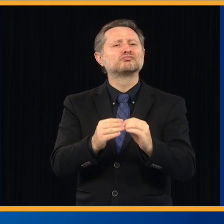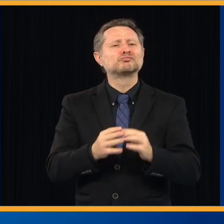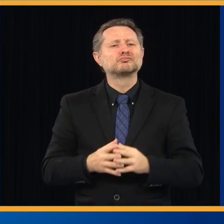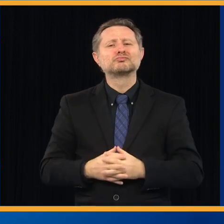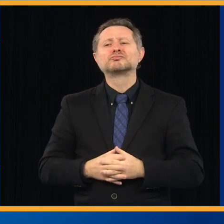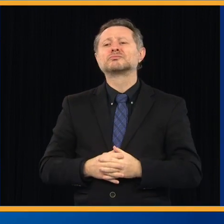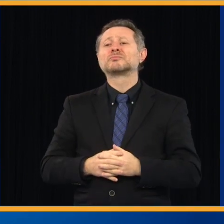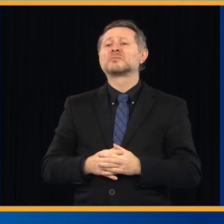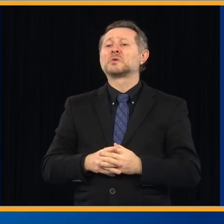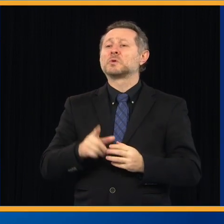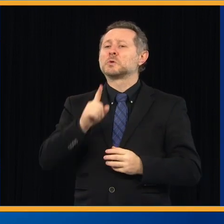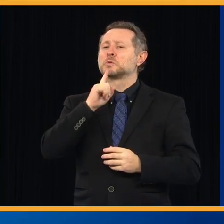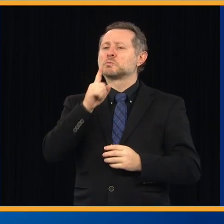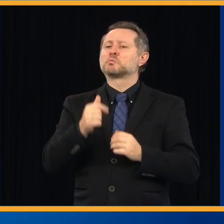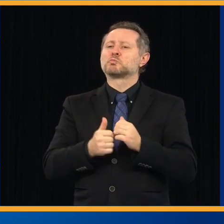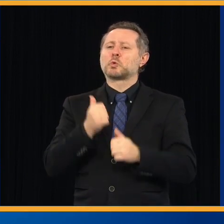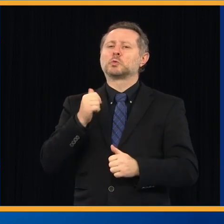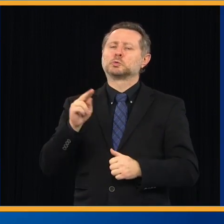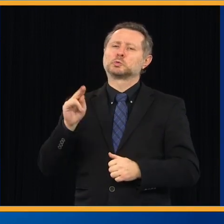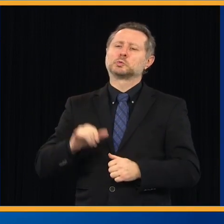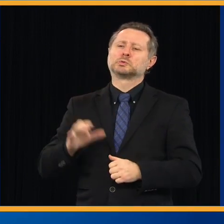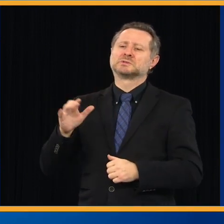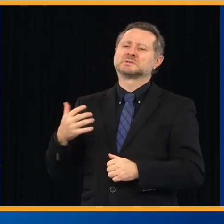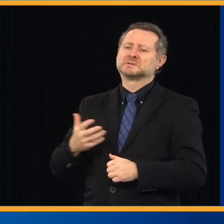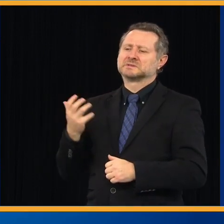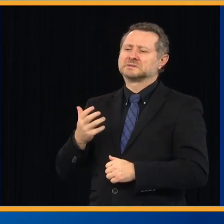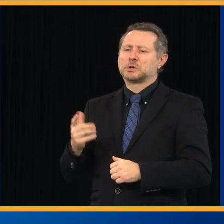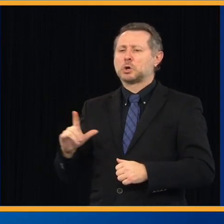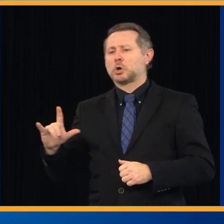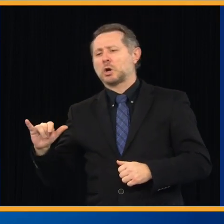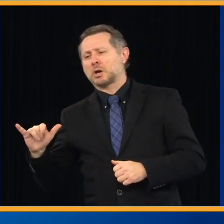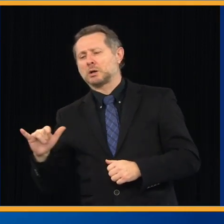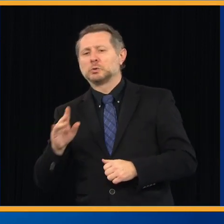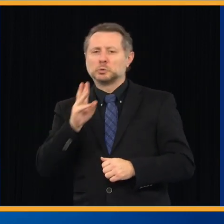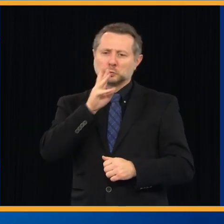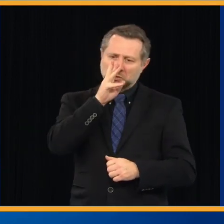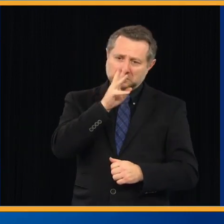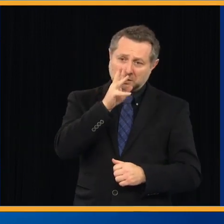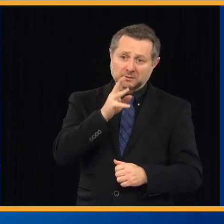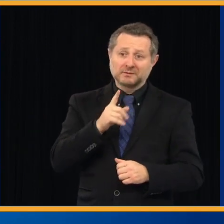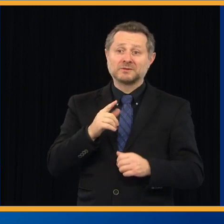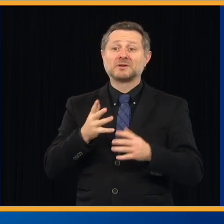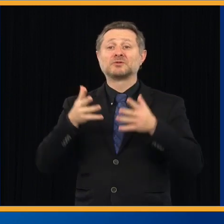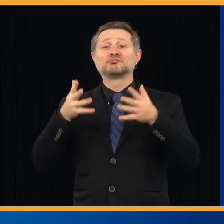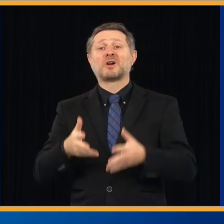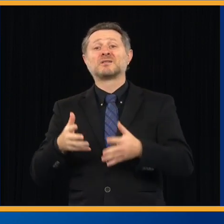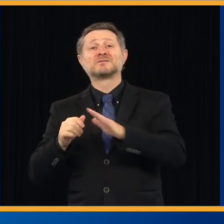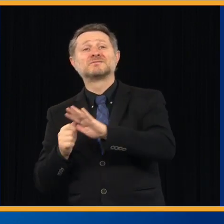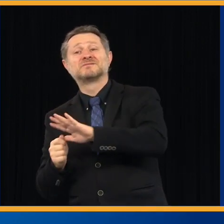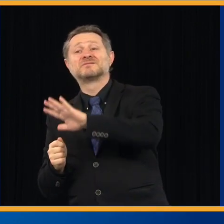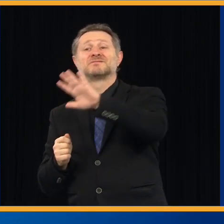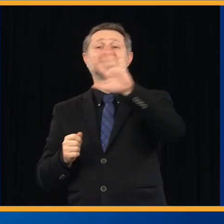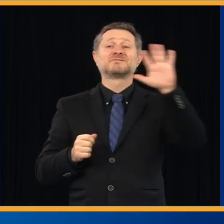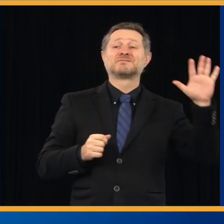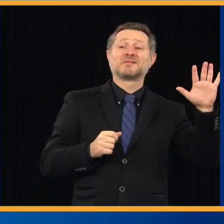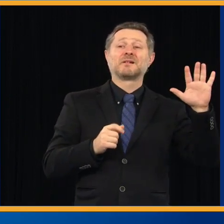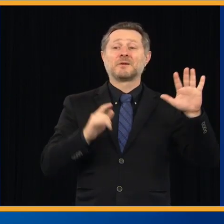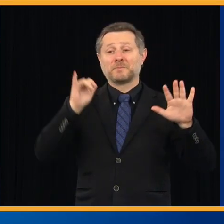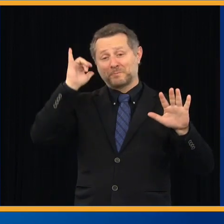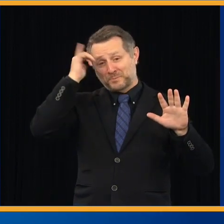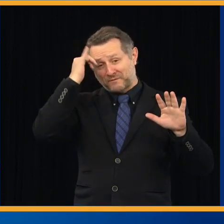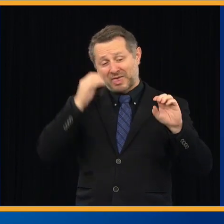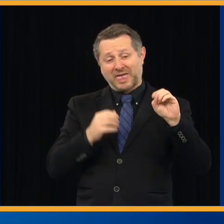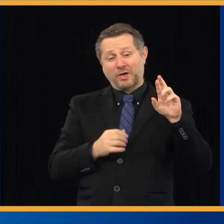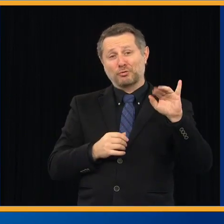Long Island, then the northern suburbs, then the rest of the state. But Erie County, which is Buffalo, New